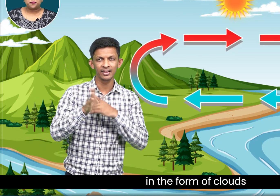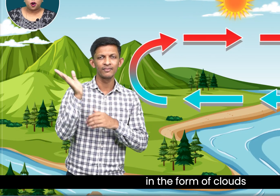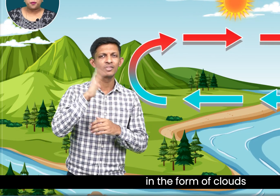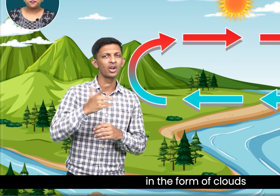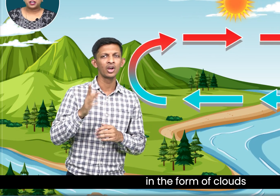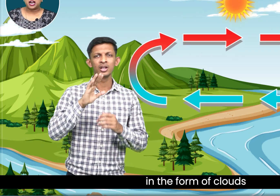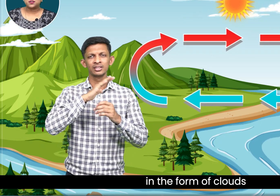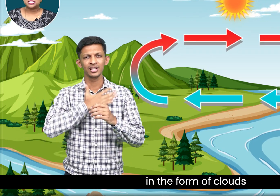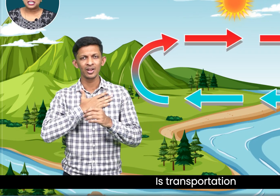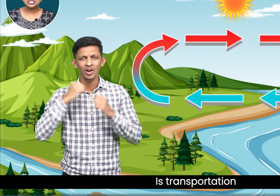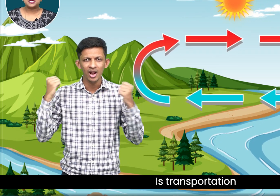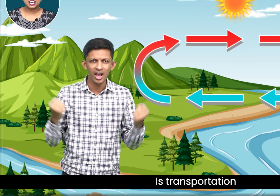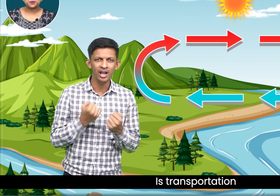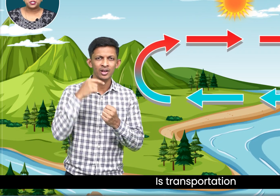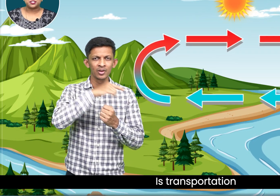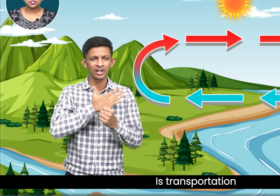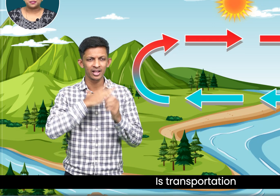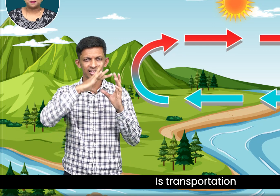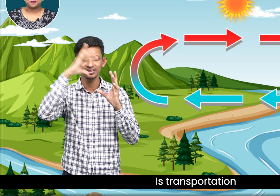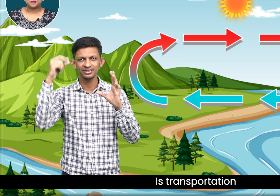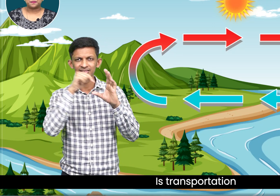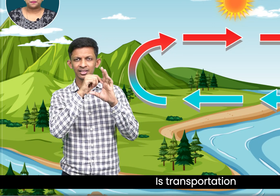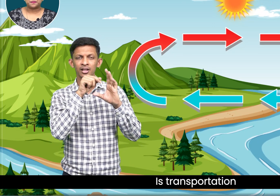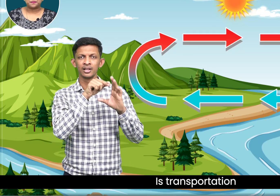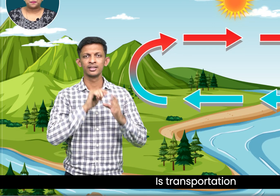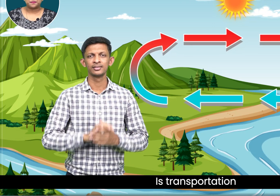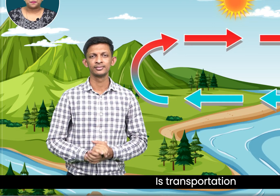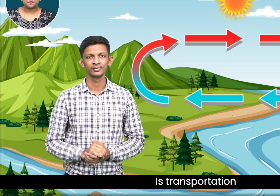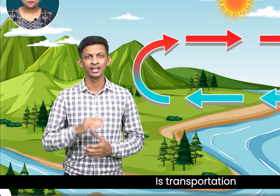in the form of clouds, is transportation.